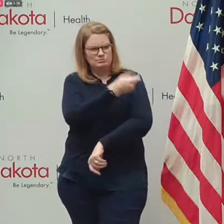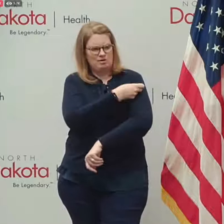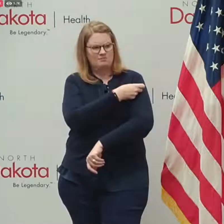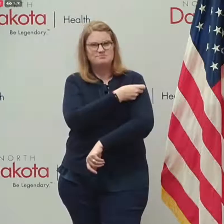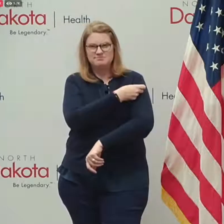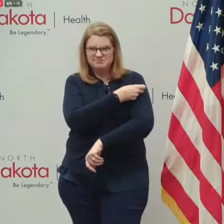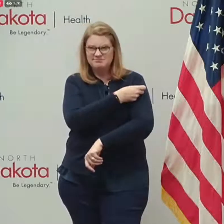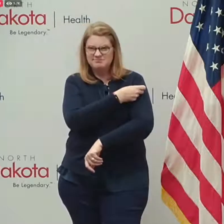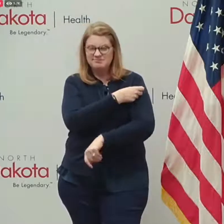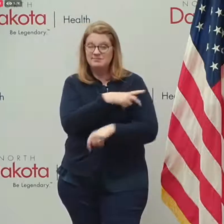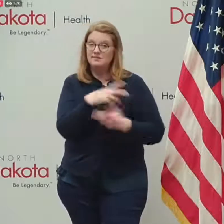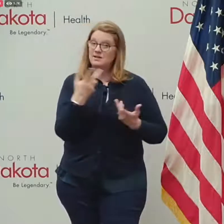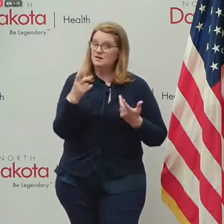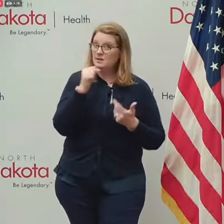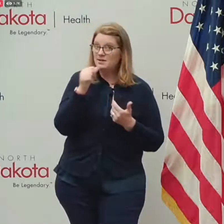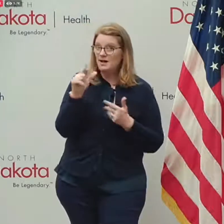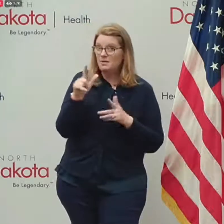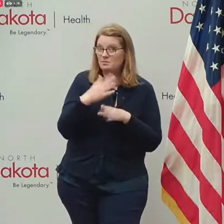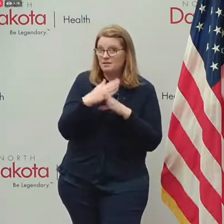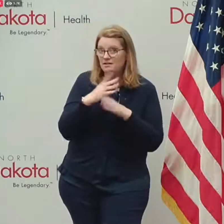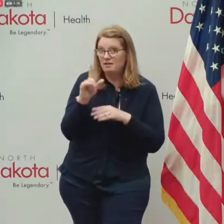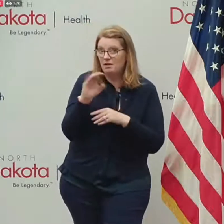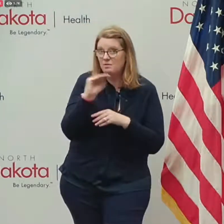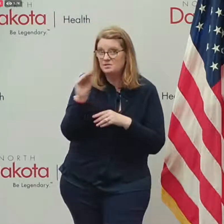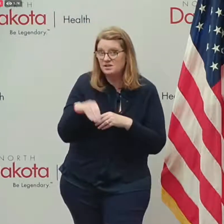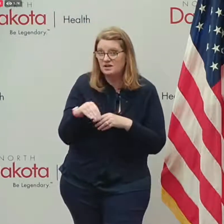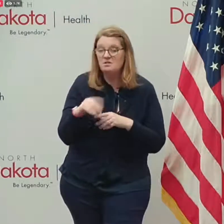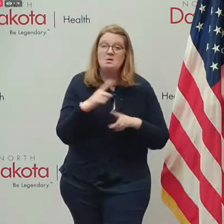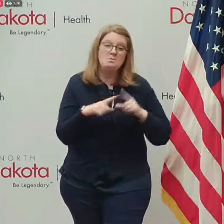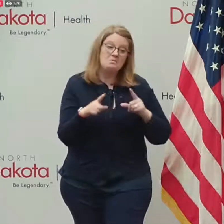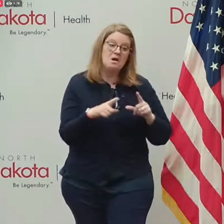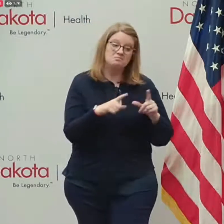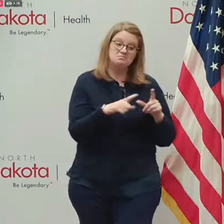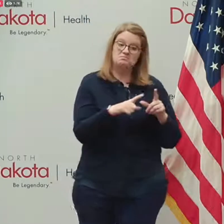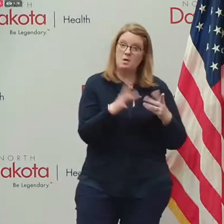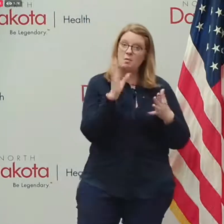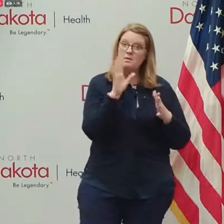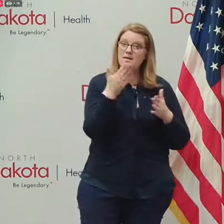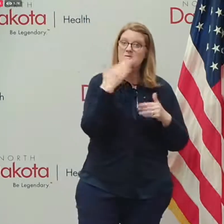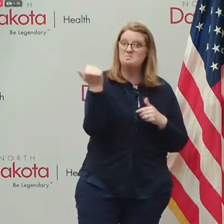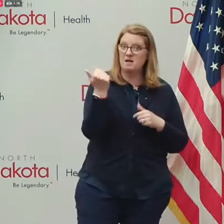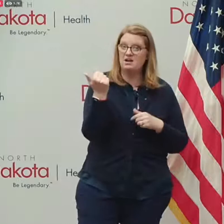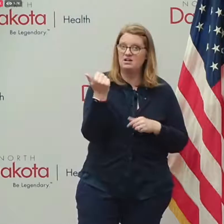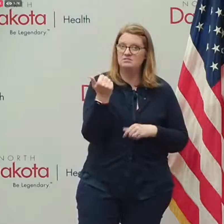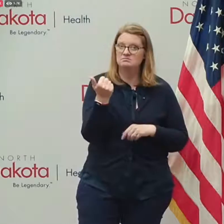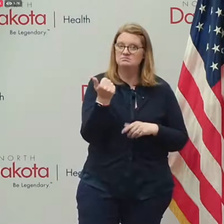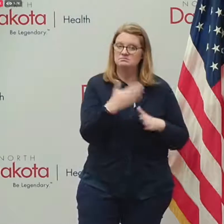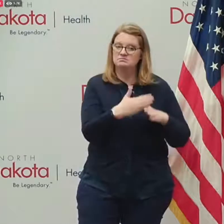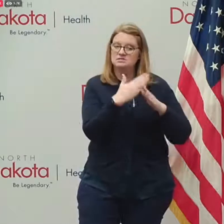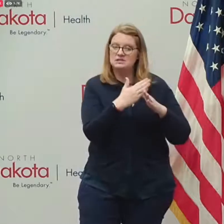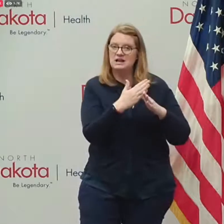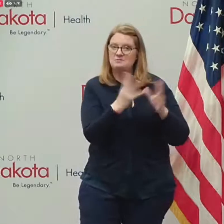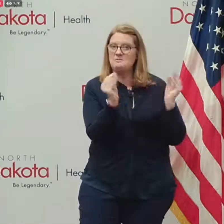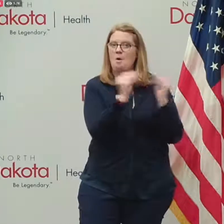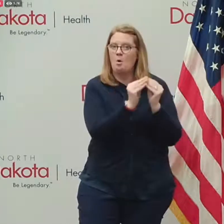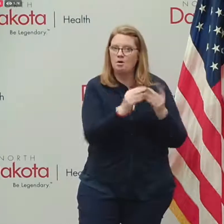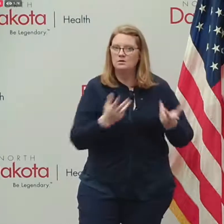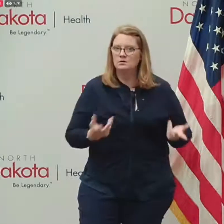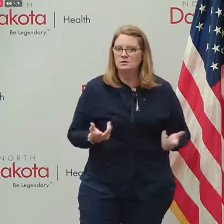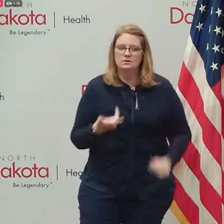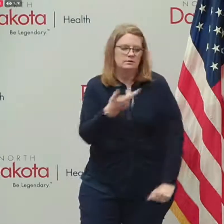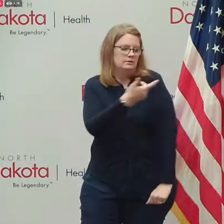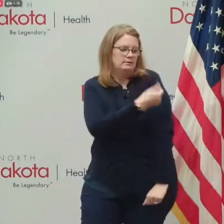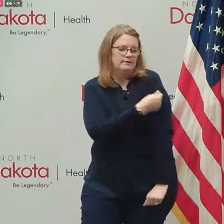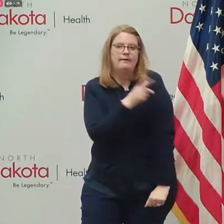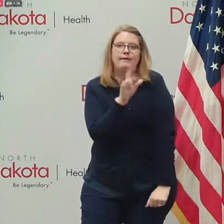protect 100% of the people, but it's got an effectiveness that it would reduce the need for serious illness. So, getting your flu shot,